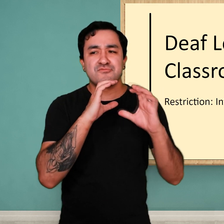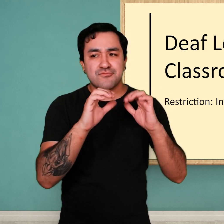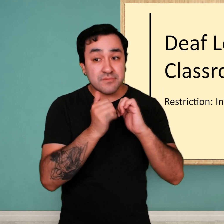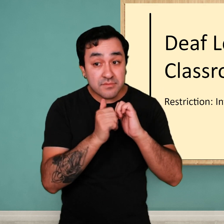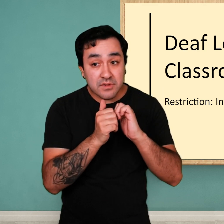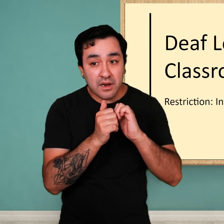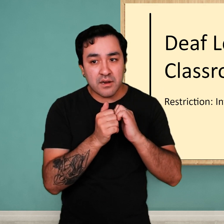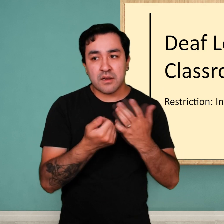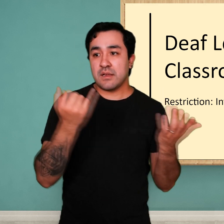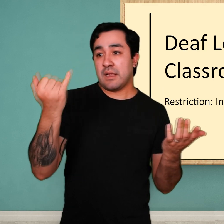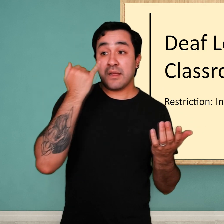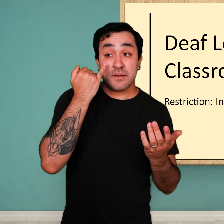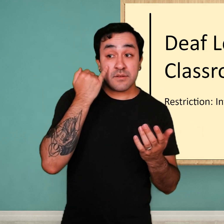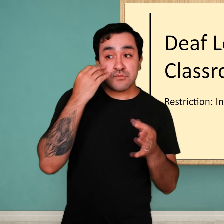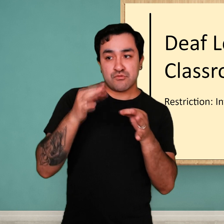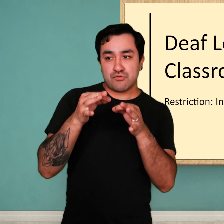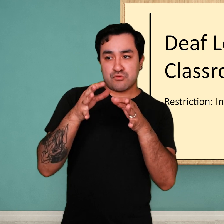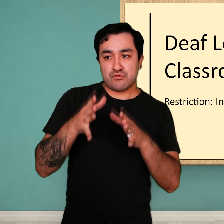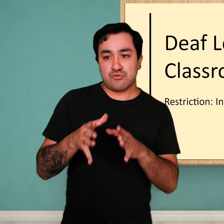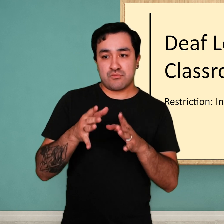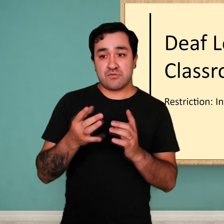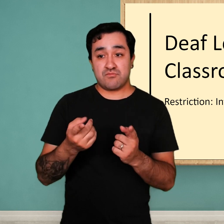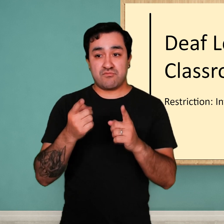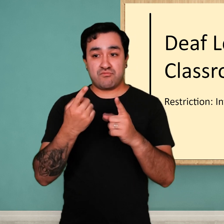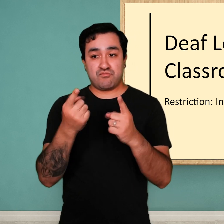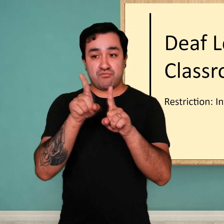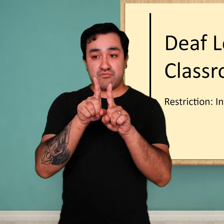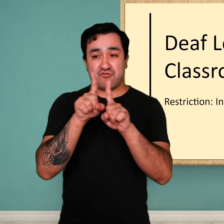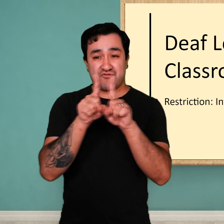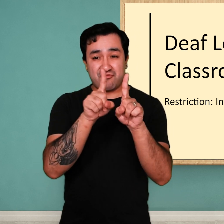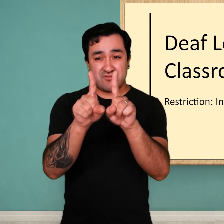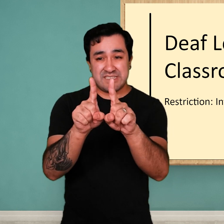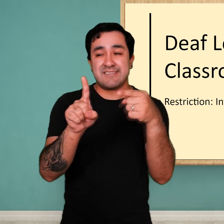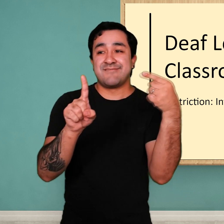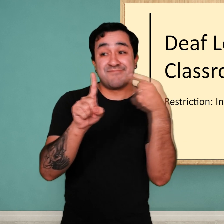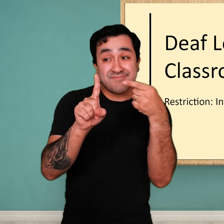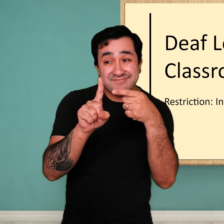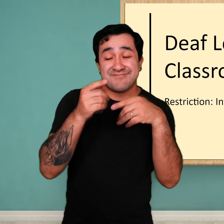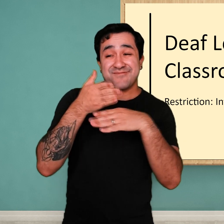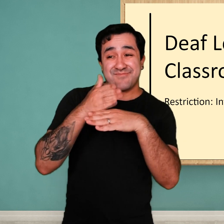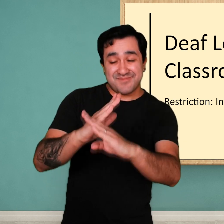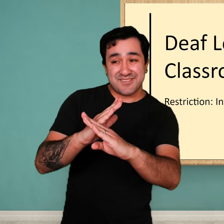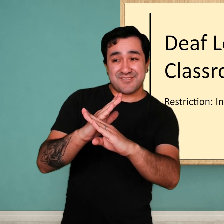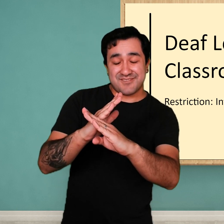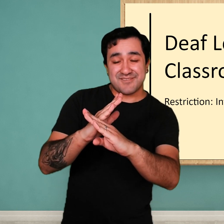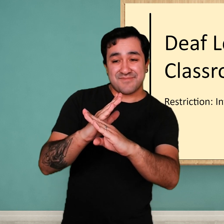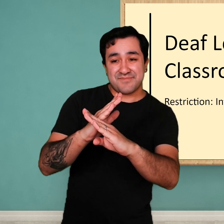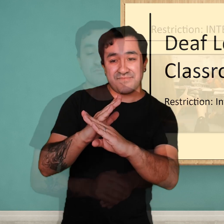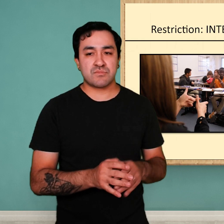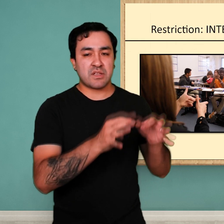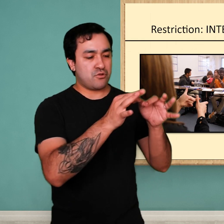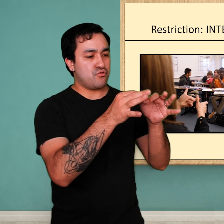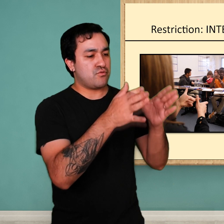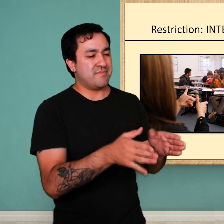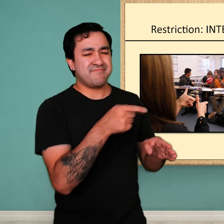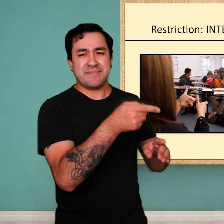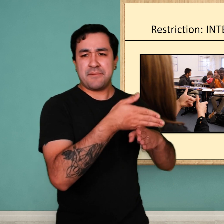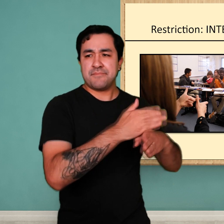for the same reason. However, they may have an interpreter, which poses another issue. So, how are